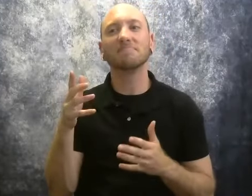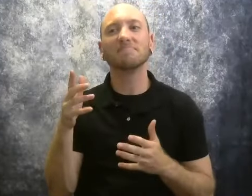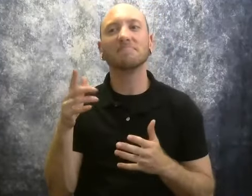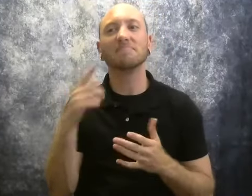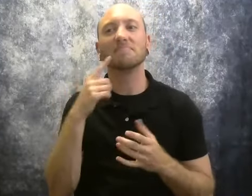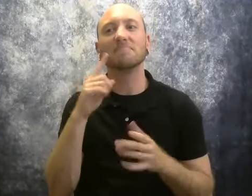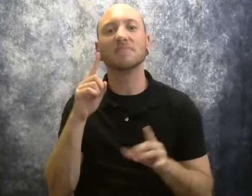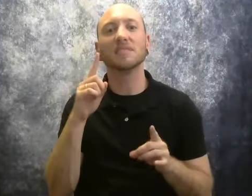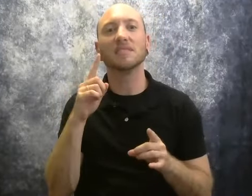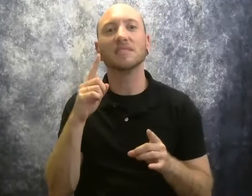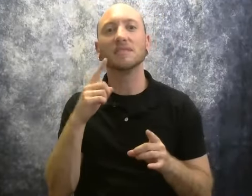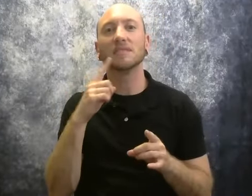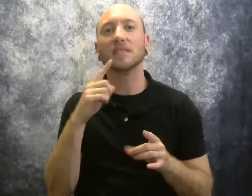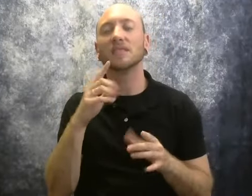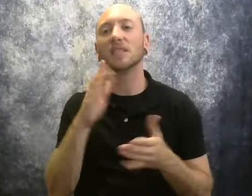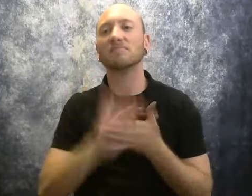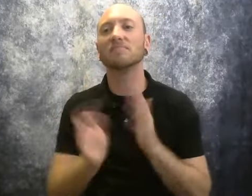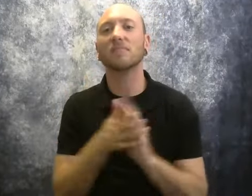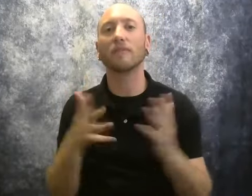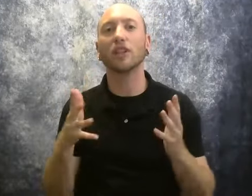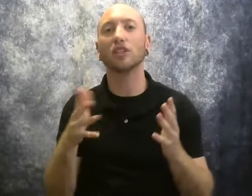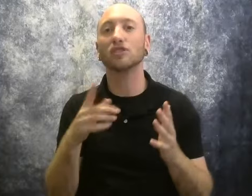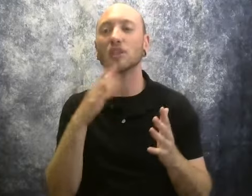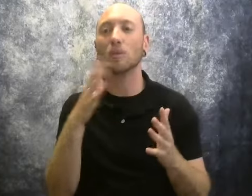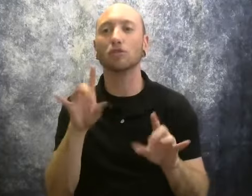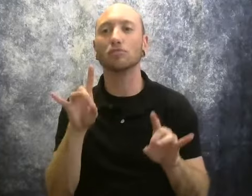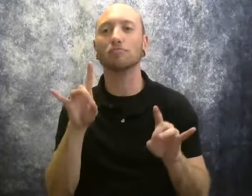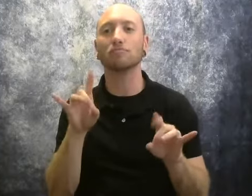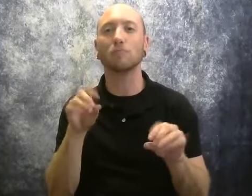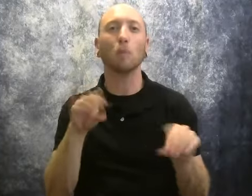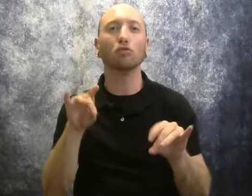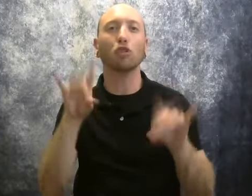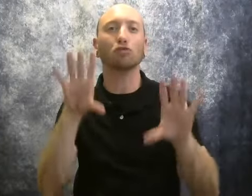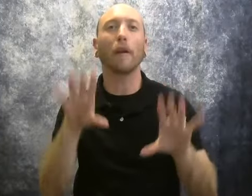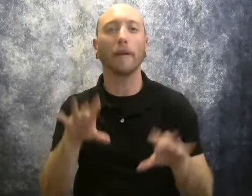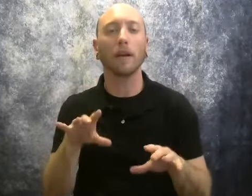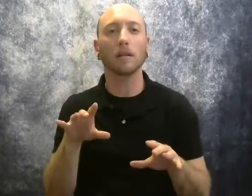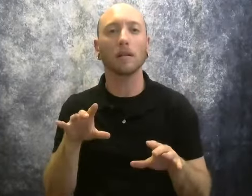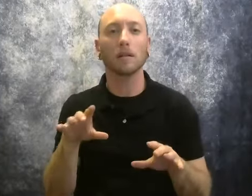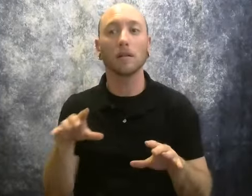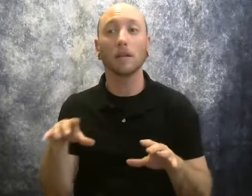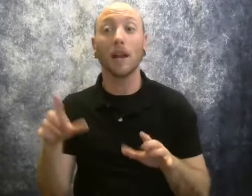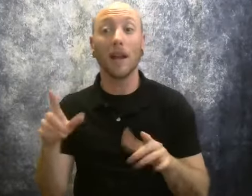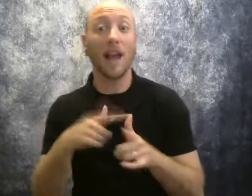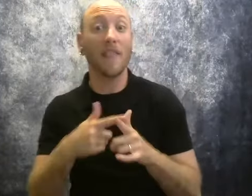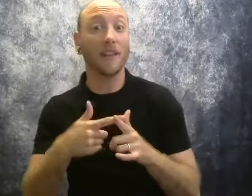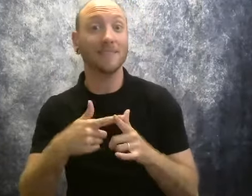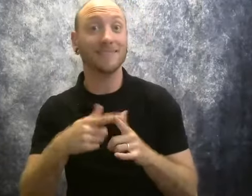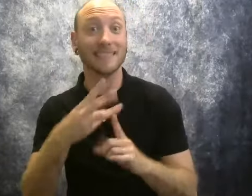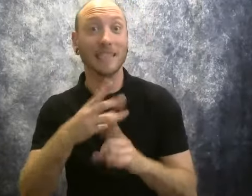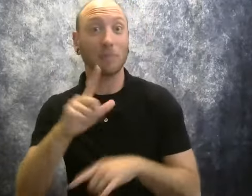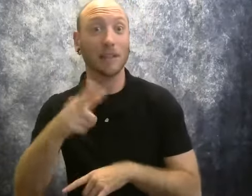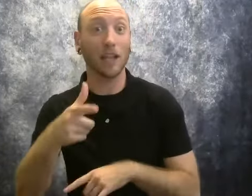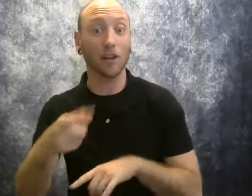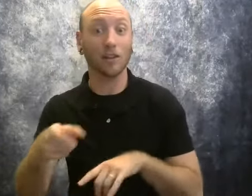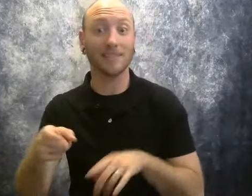she said, well, that's it, we're finished, and was going to go off to Australia. And then sort of 6 months after we'd broken up, gave me a